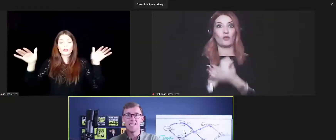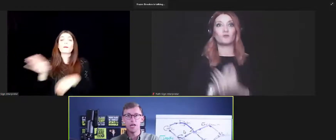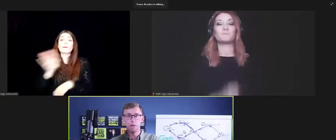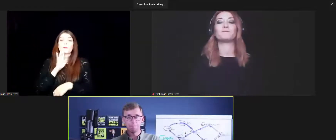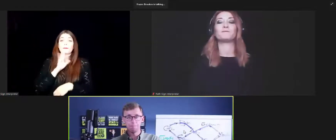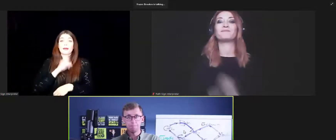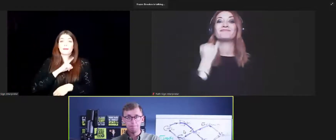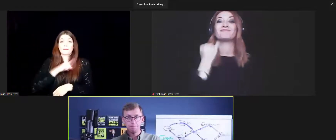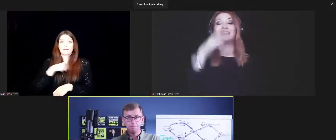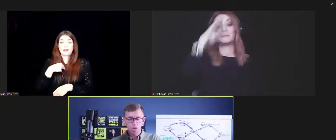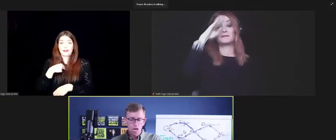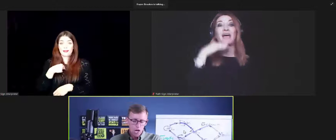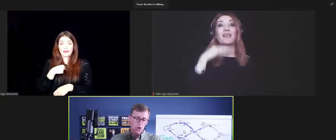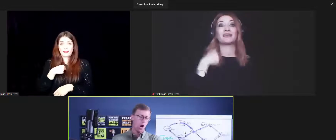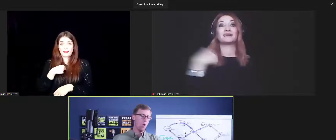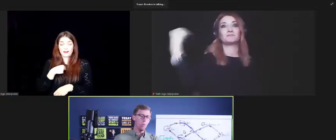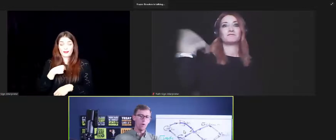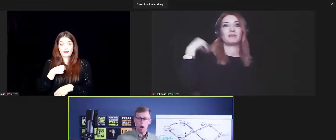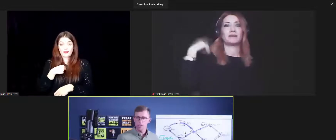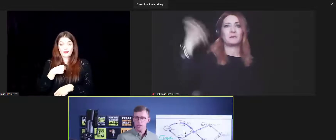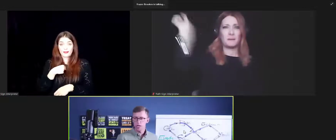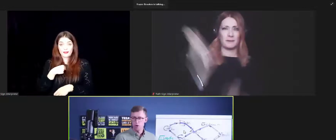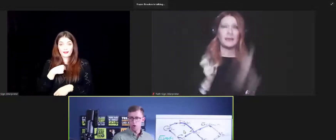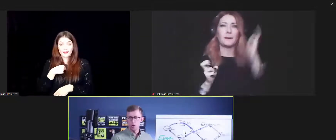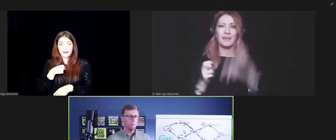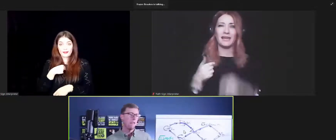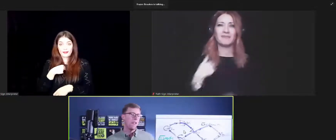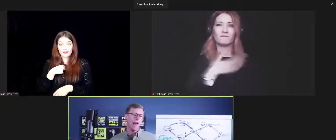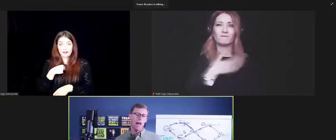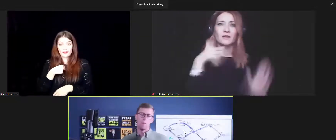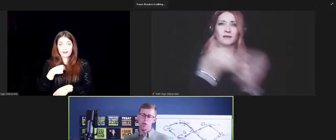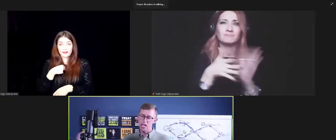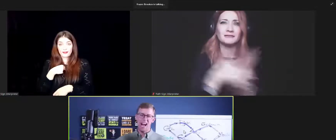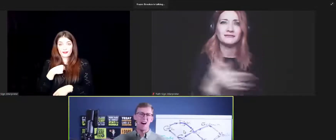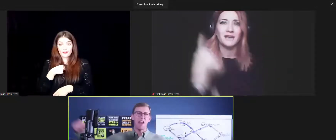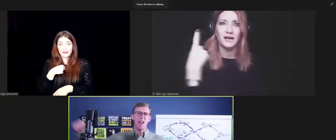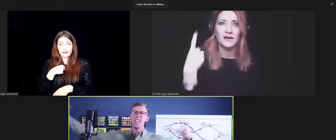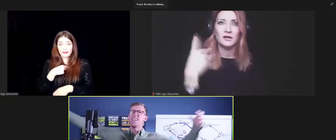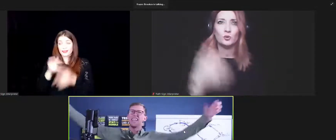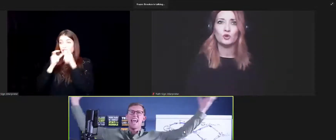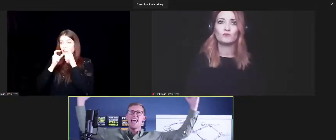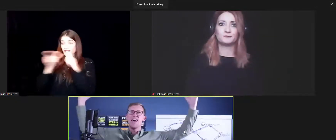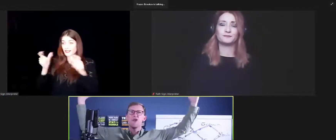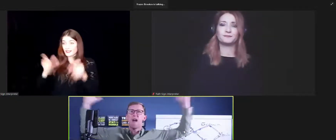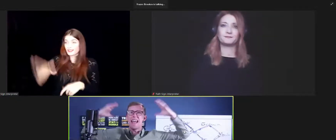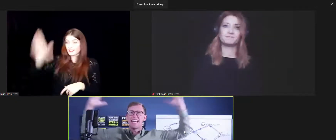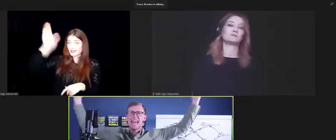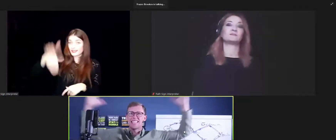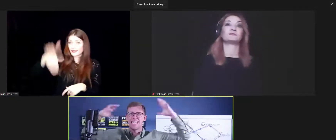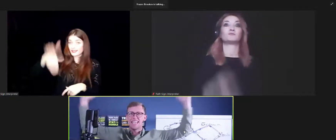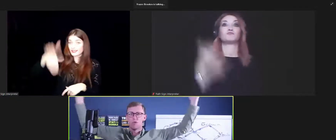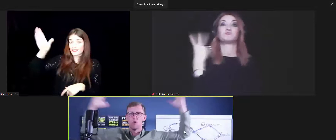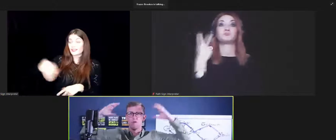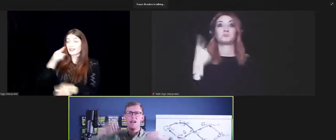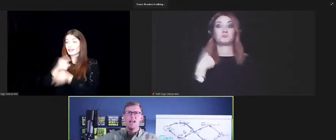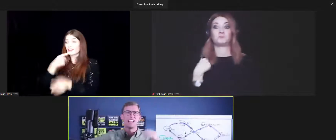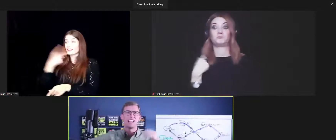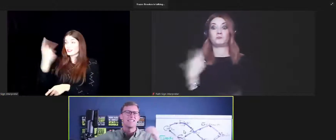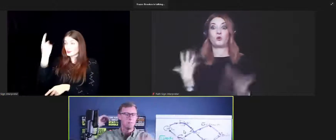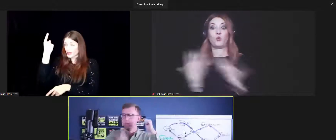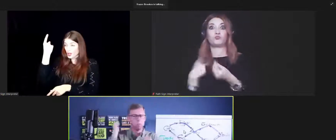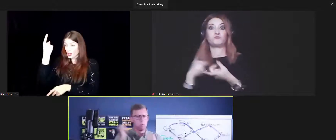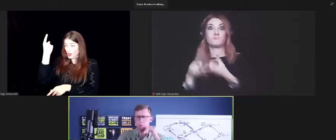tell you. So we go into the room, we sit down, and you can hear the rain hitting the roof. It's